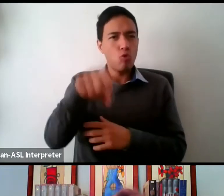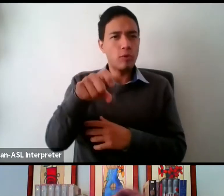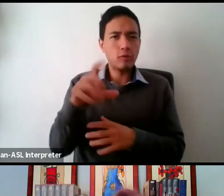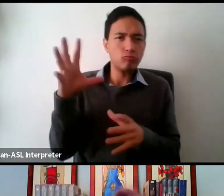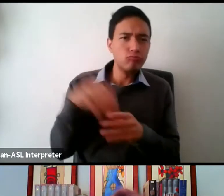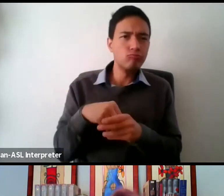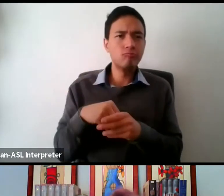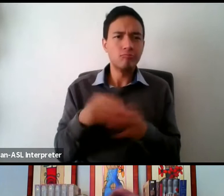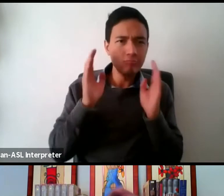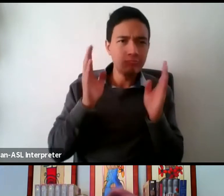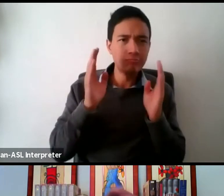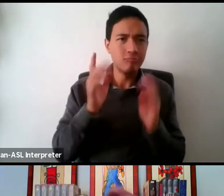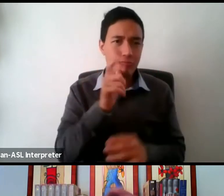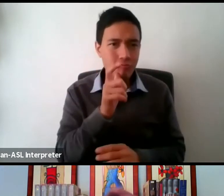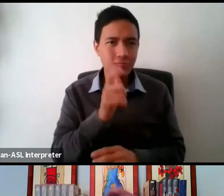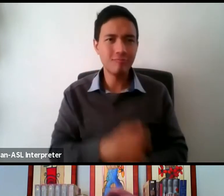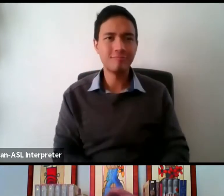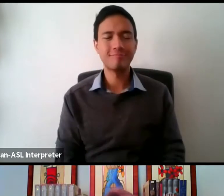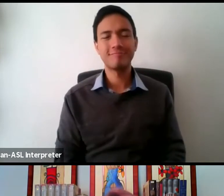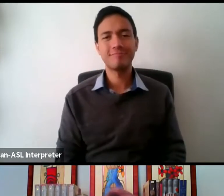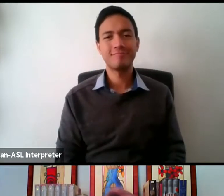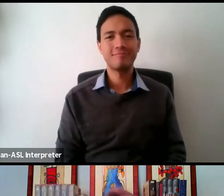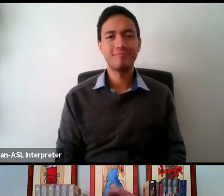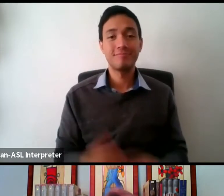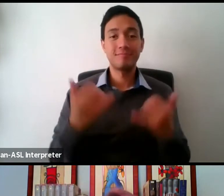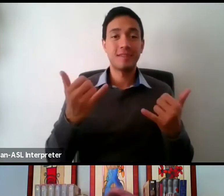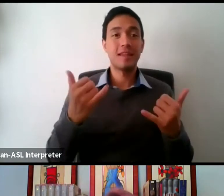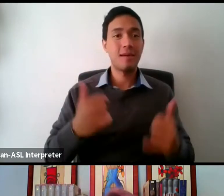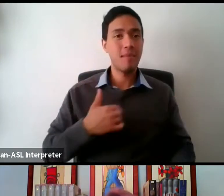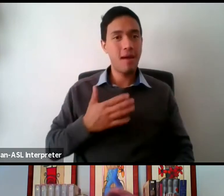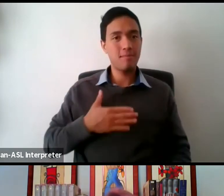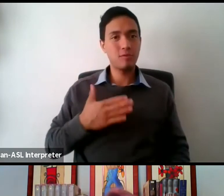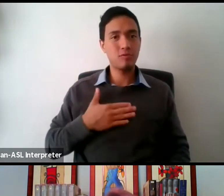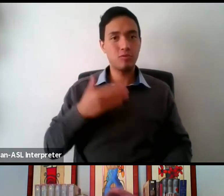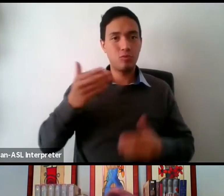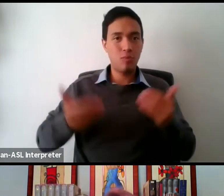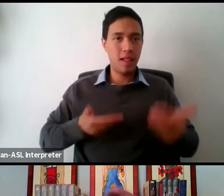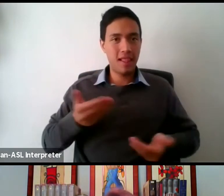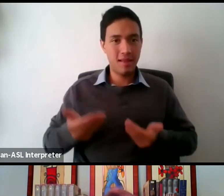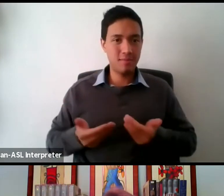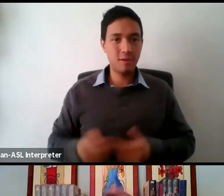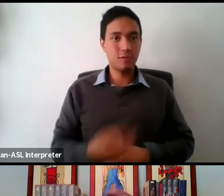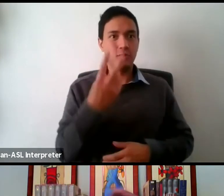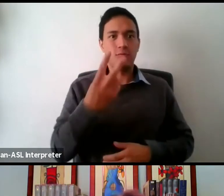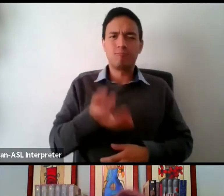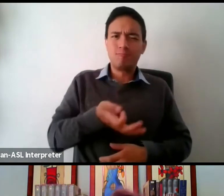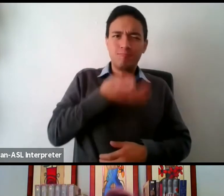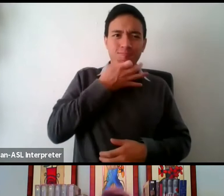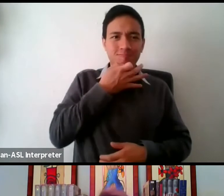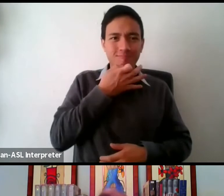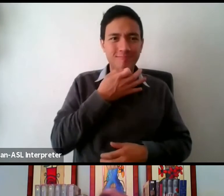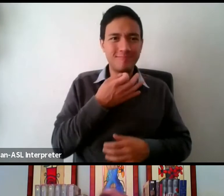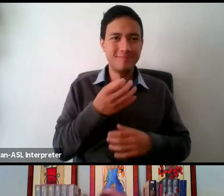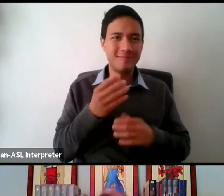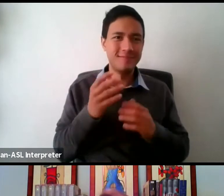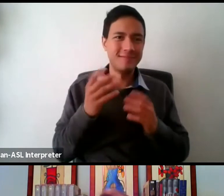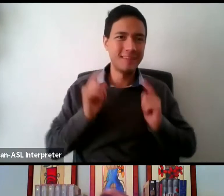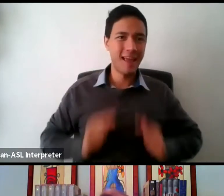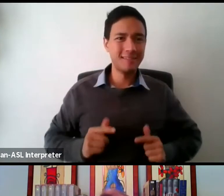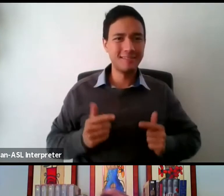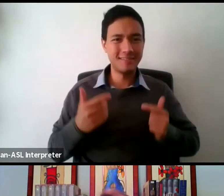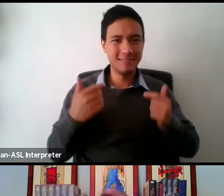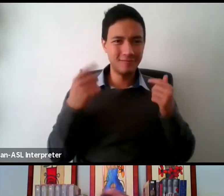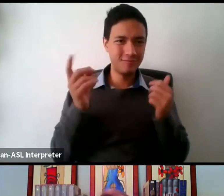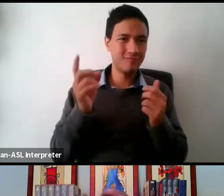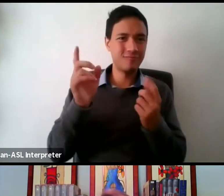this? For this conversation, I'm delighted to welcome two expert guests. Let's meet them straight away. First